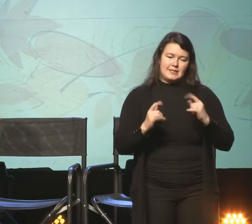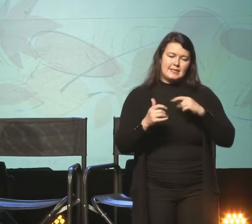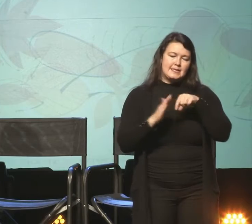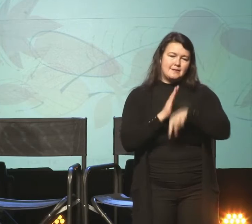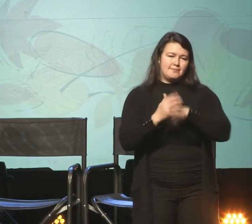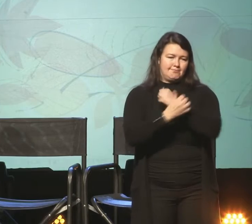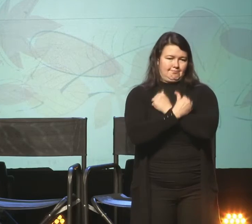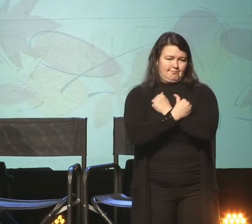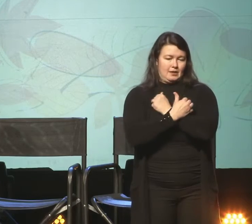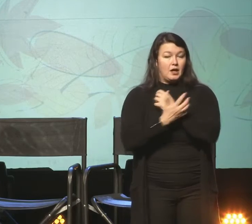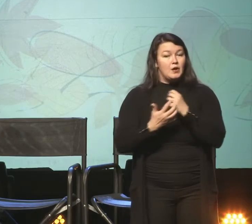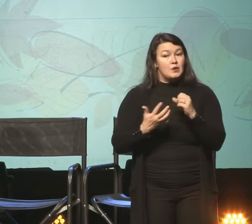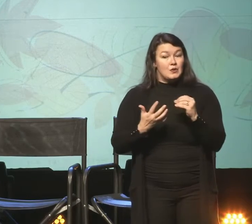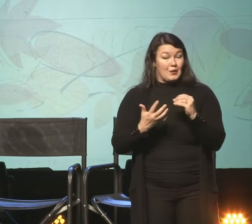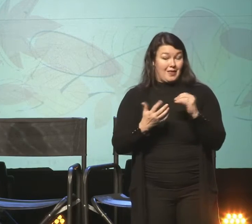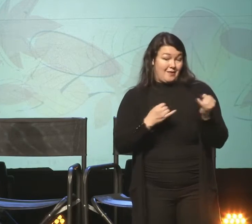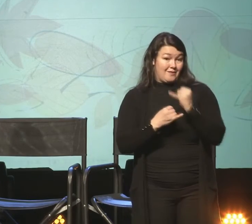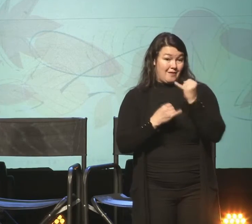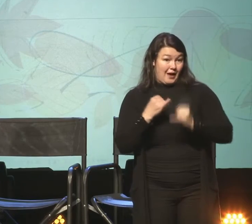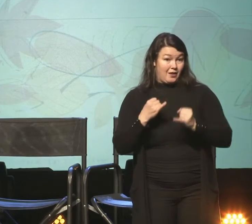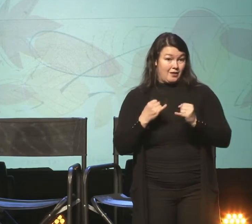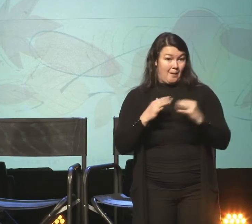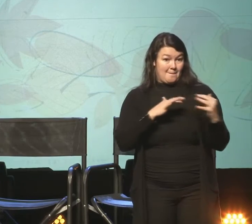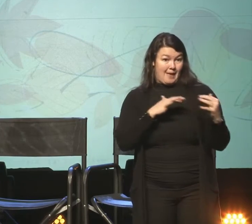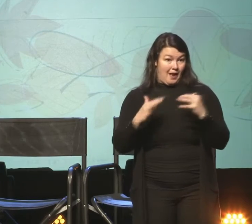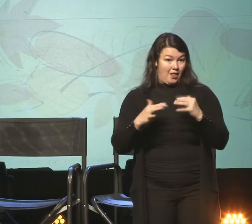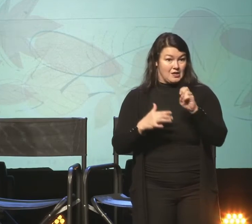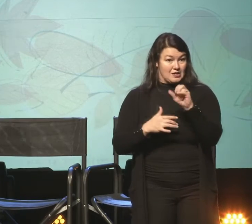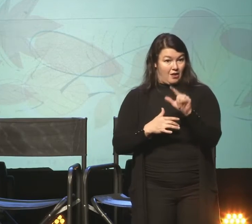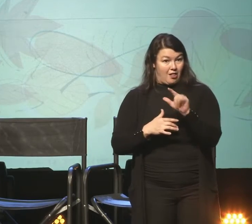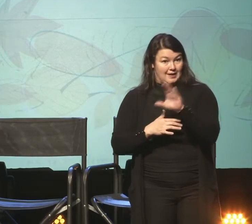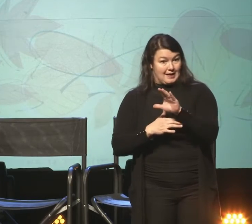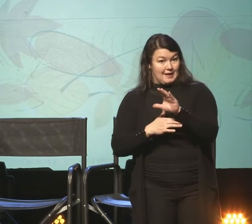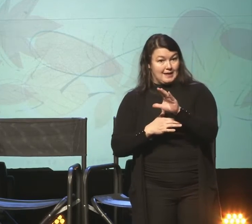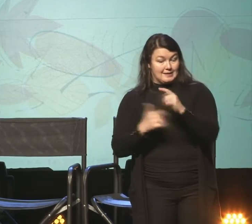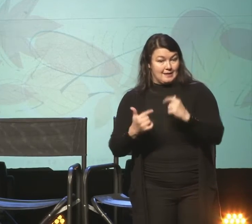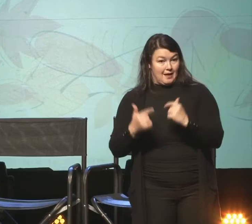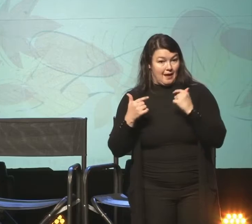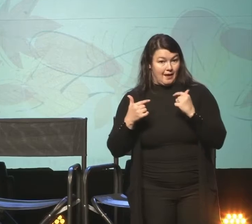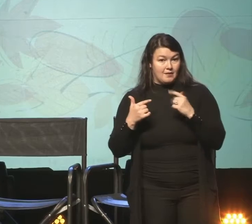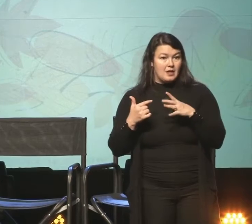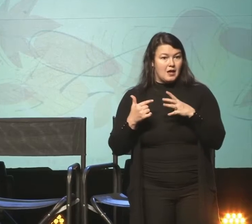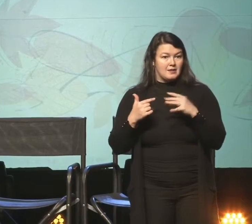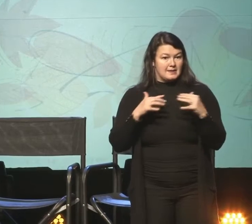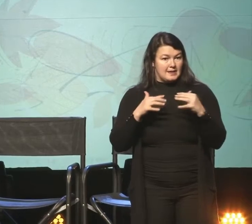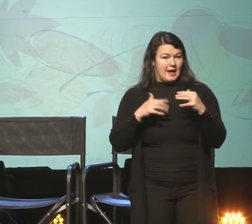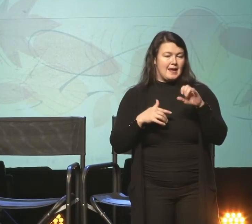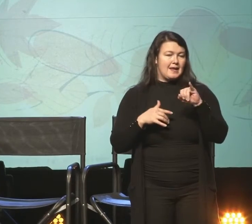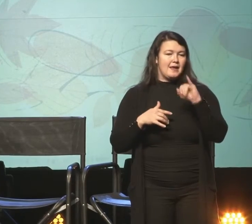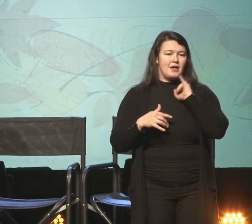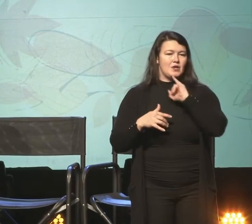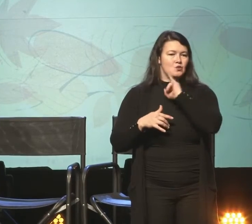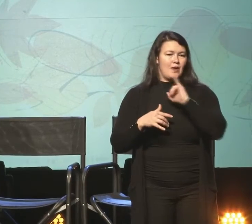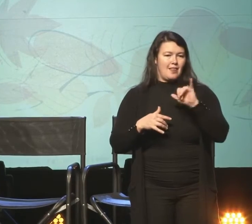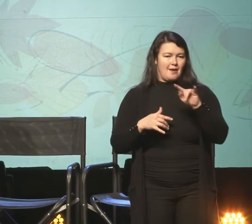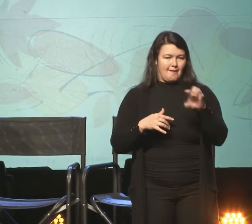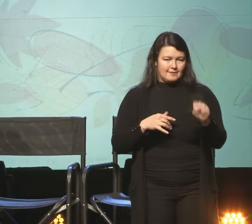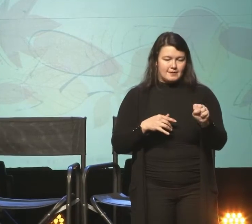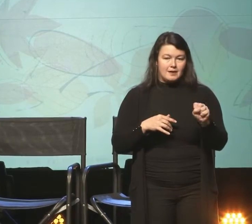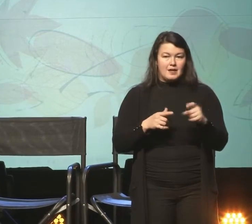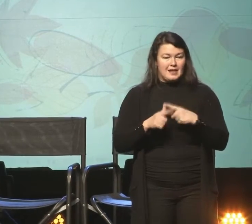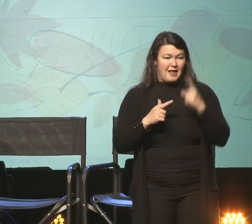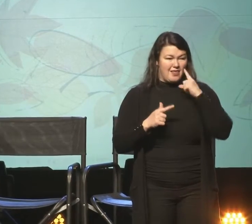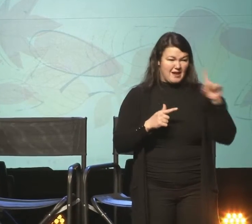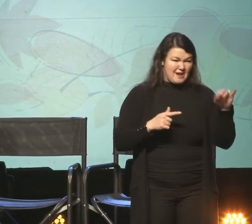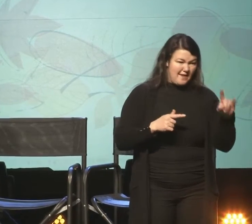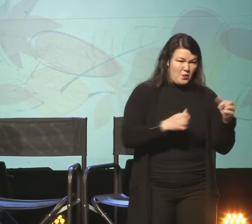final battle of Saul's life, as he was battling kind of the enemies of the Israelites, he thought that David was a part of them. He thought that